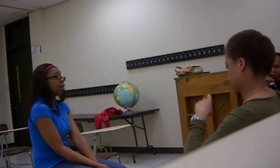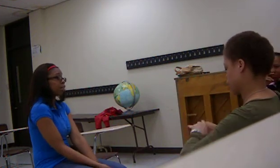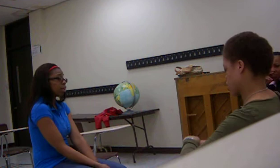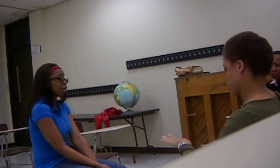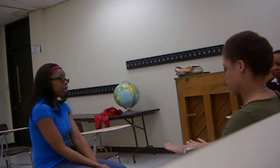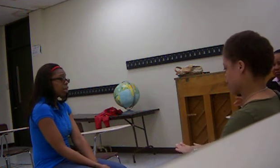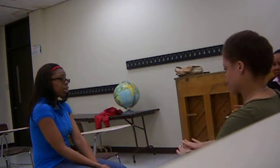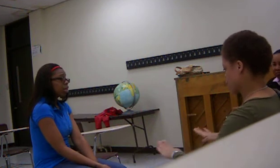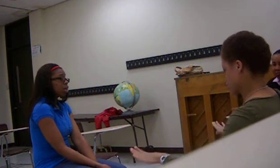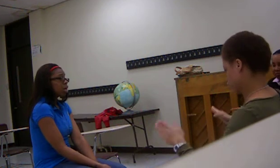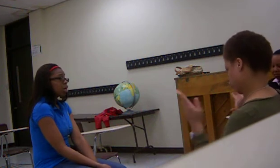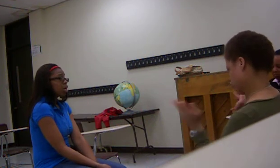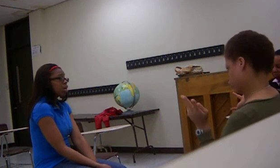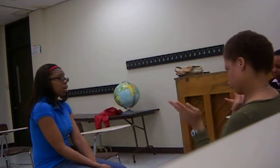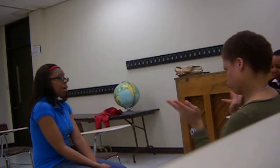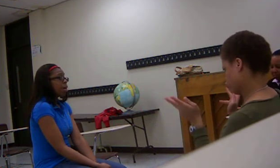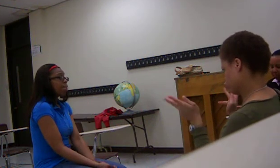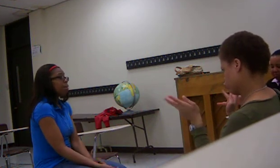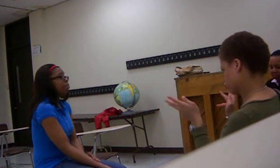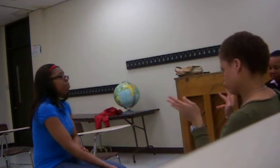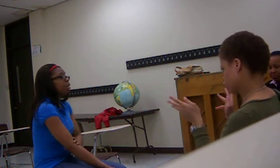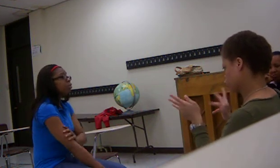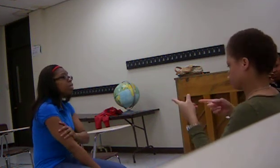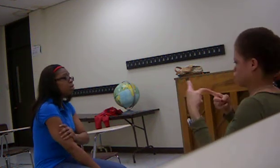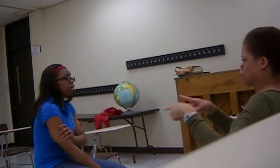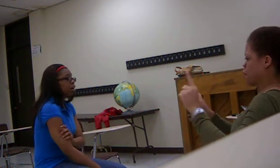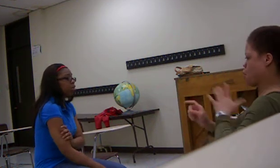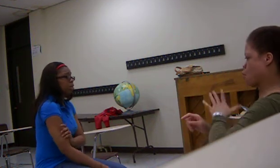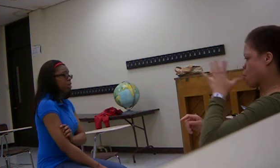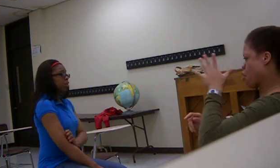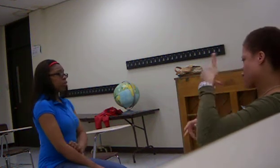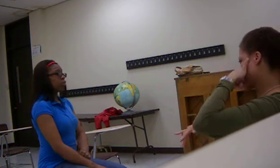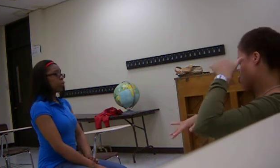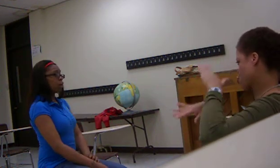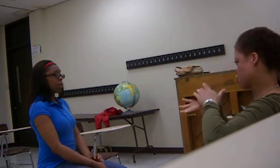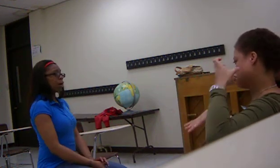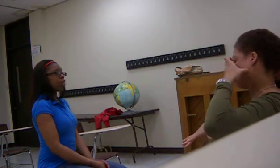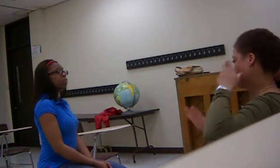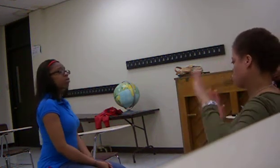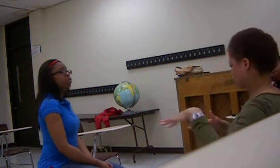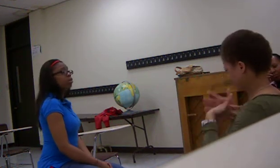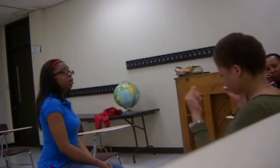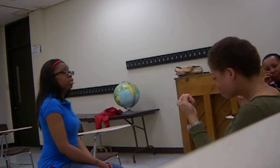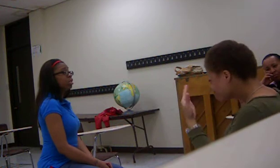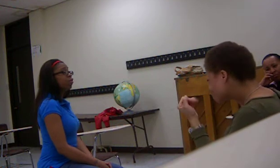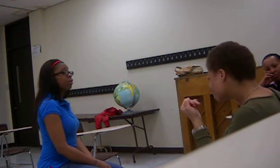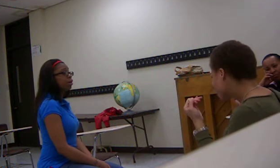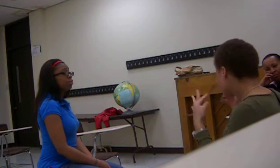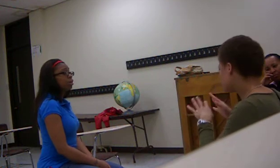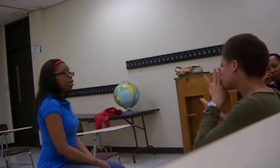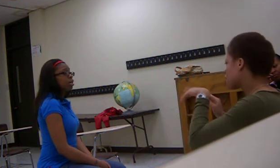Bethany. Me and Bethany was sitting on the couch, and I was sitting on the floor. And my grandmother was on her cell phone.